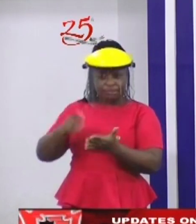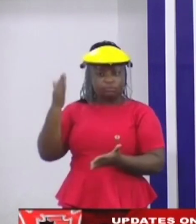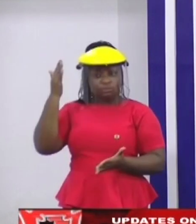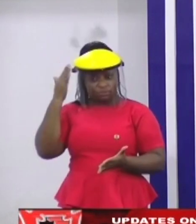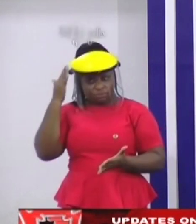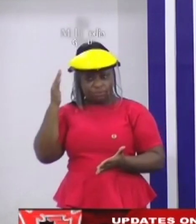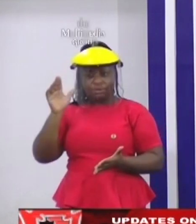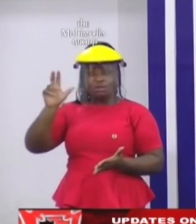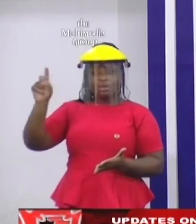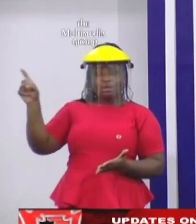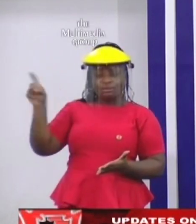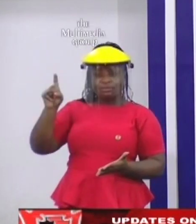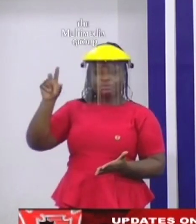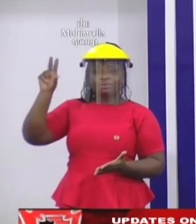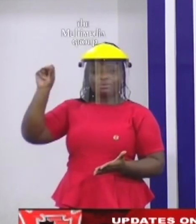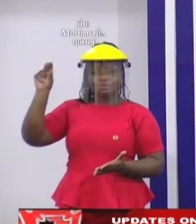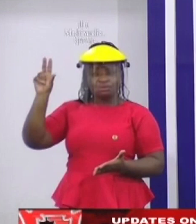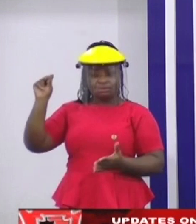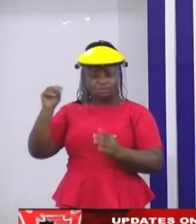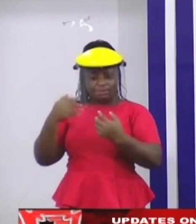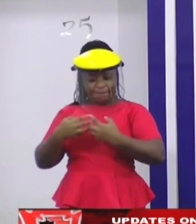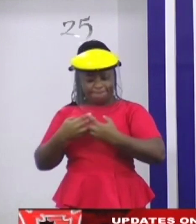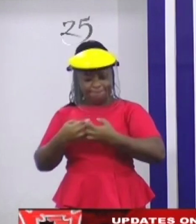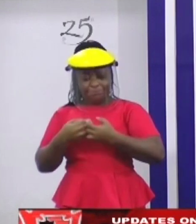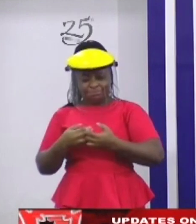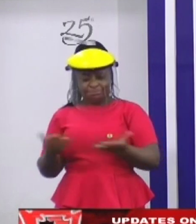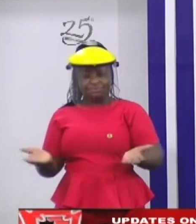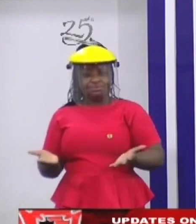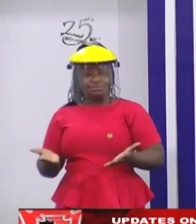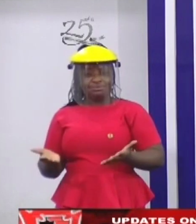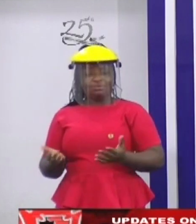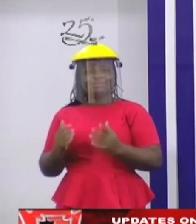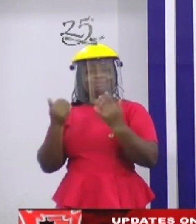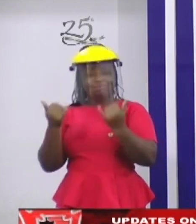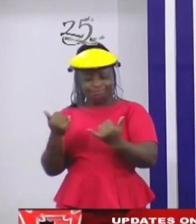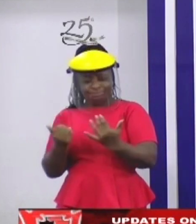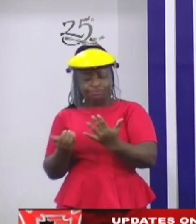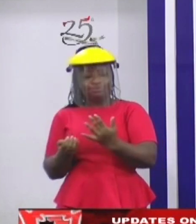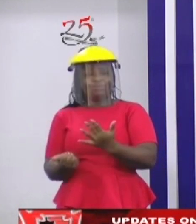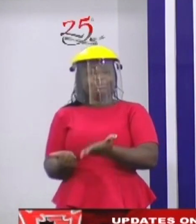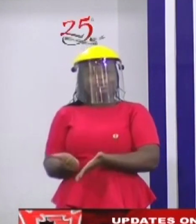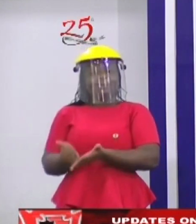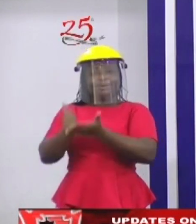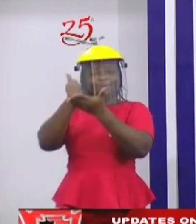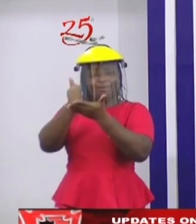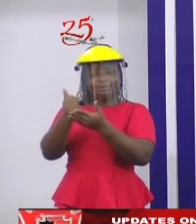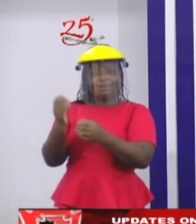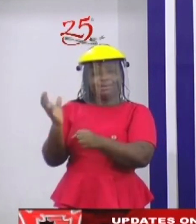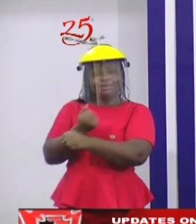have 130 Gene Expert machines in the country, and the plan is to upgrade 100 of